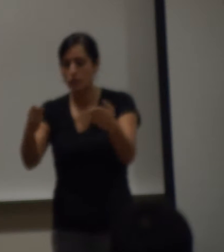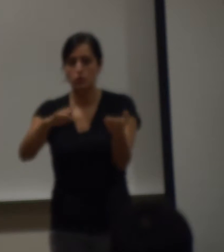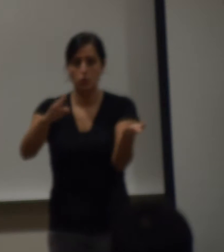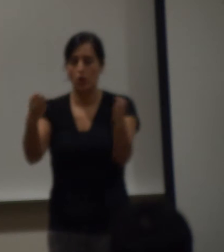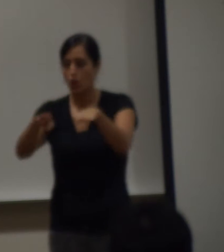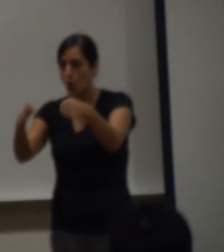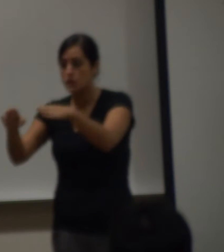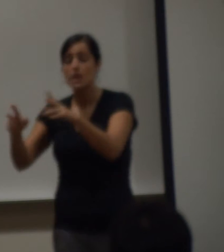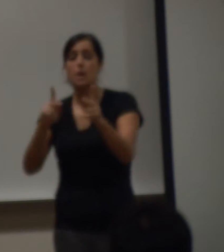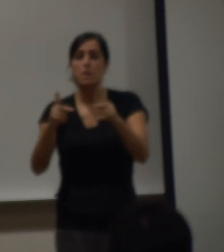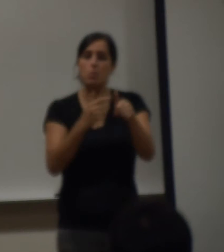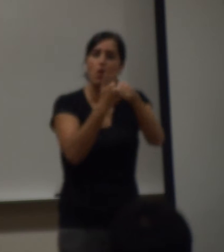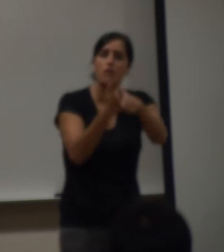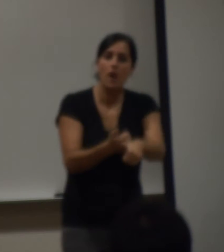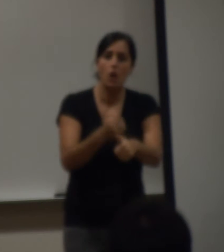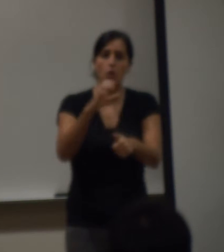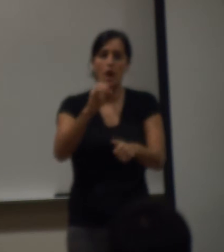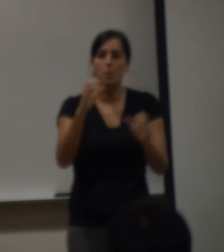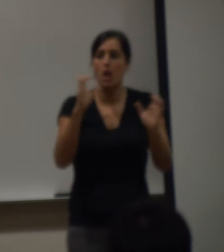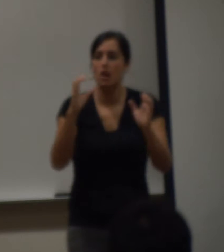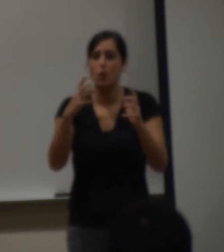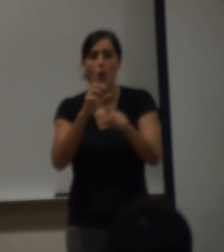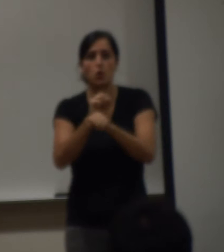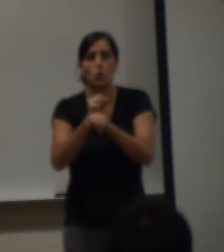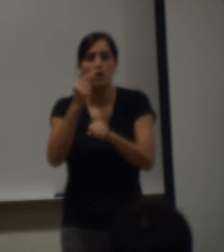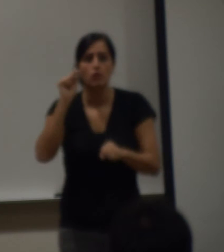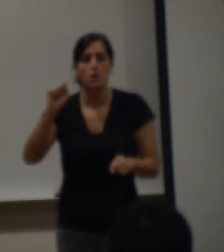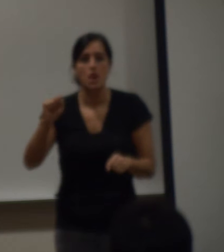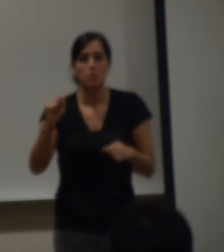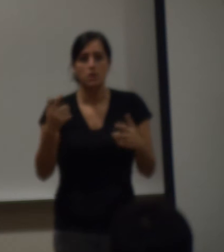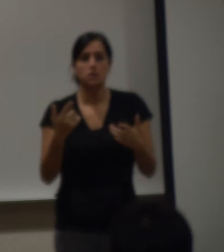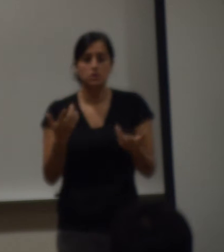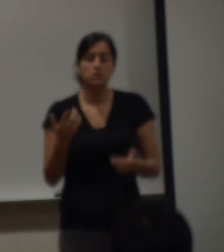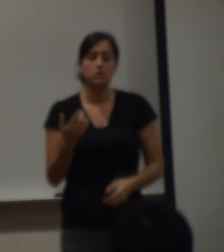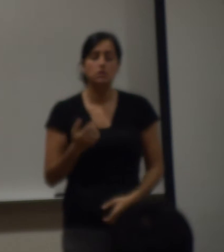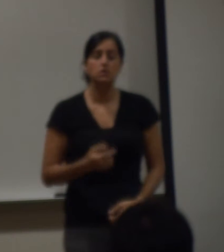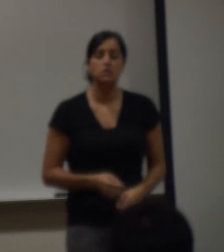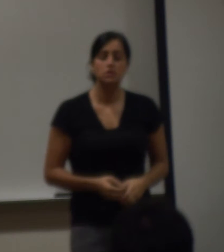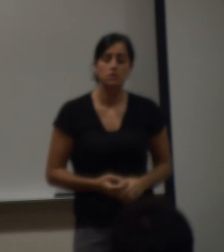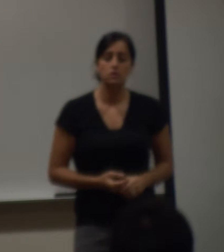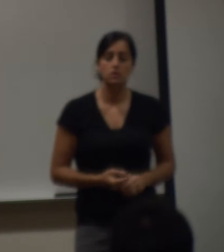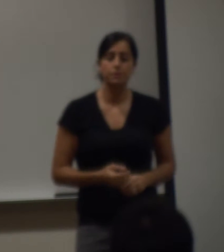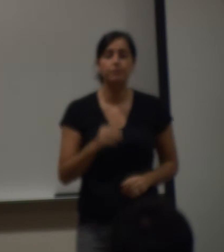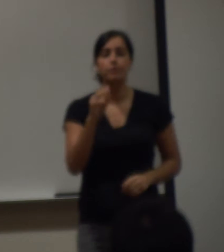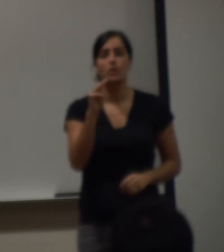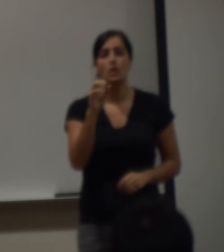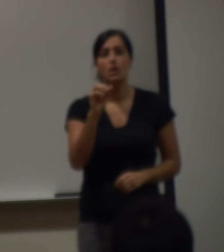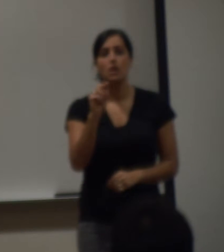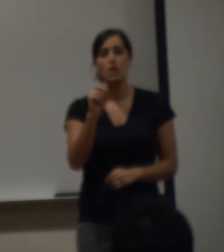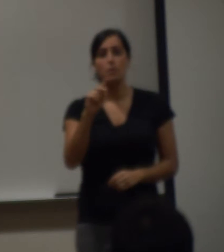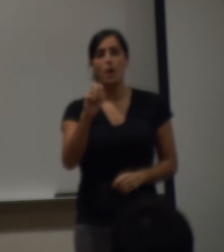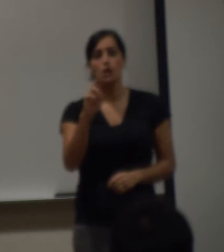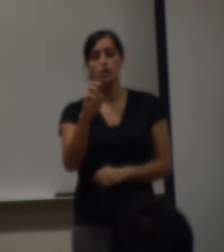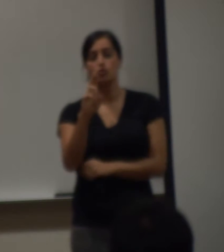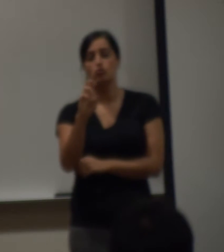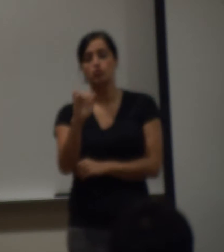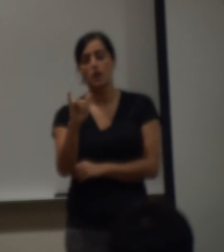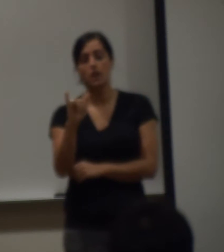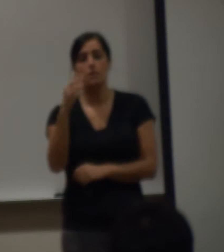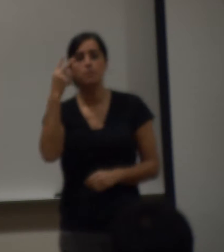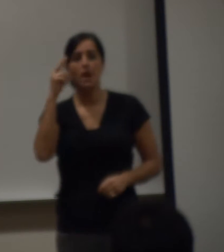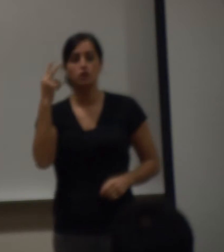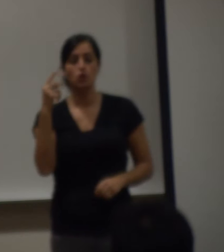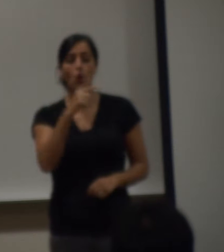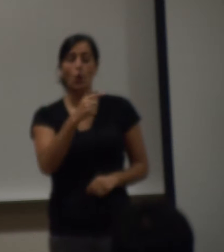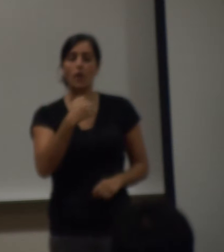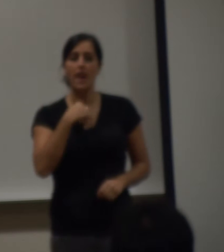migration patterns. In fact, at a Hanes, a place in Monterrey, in Mexico, where